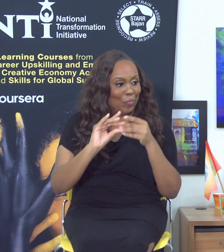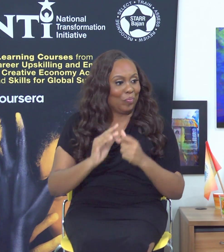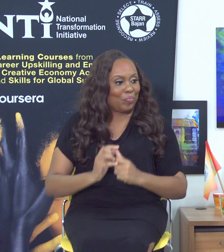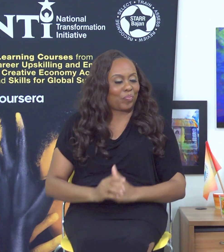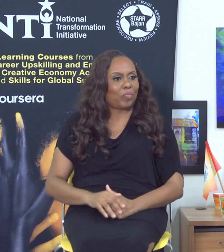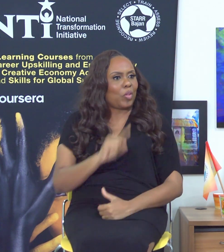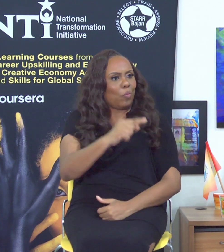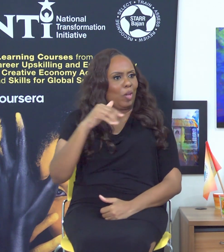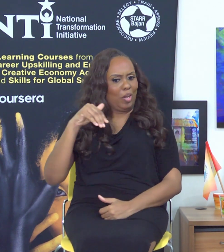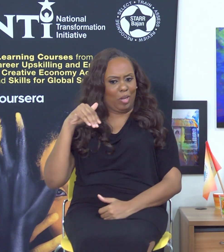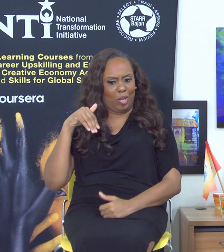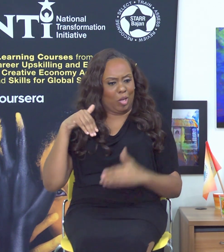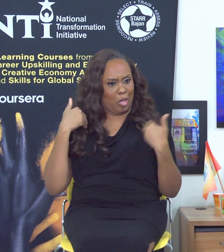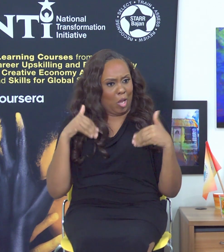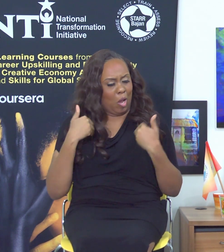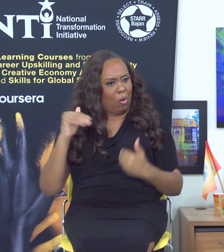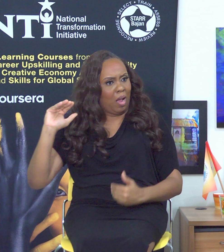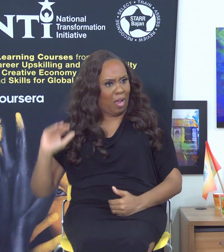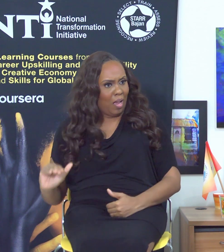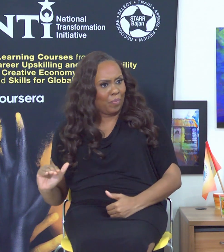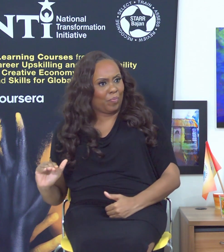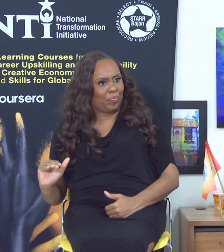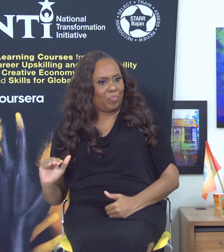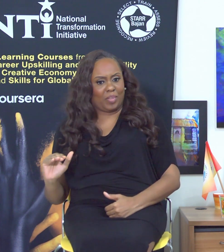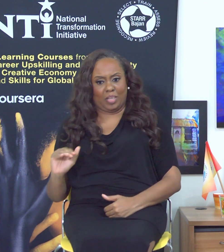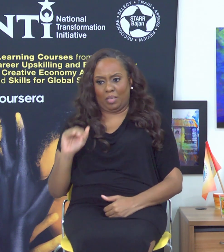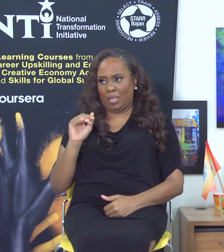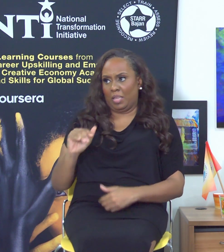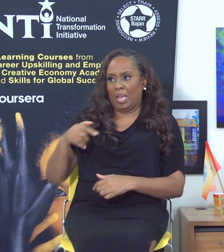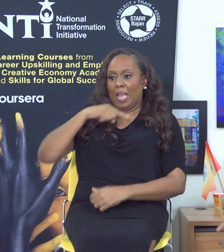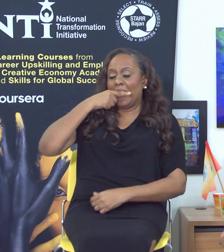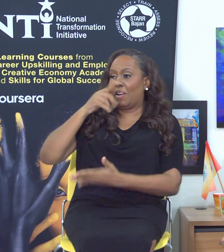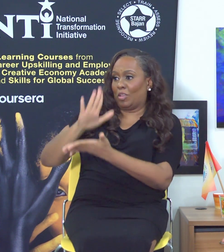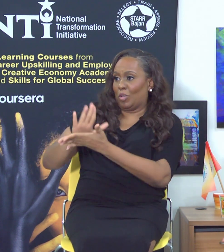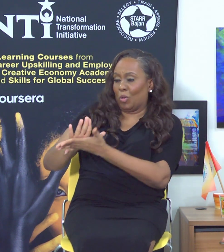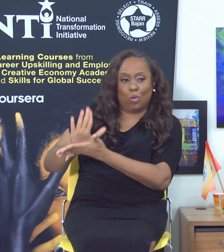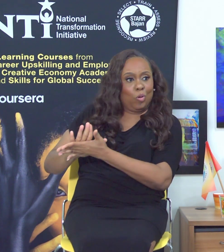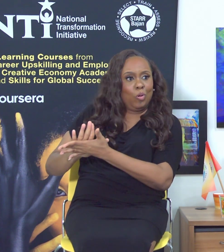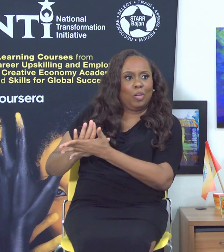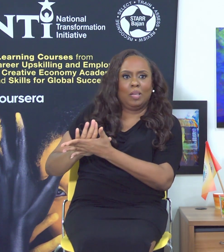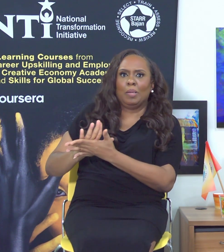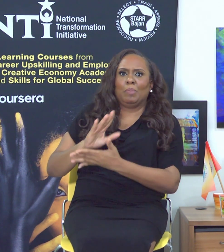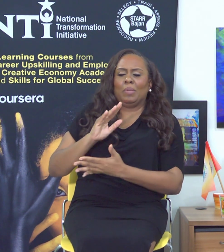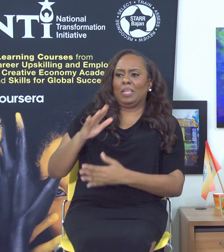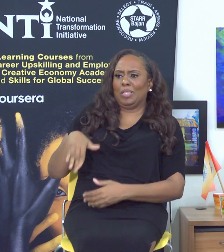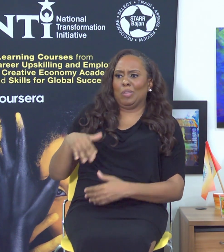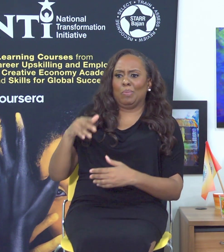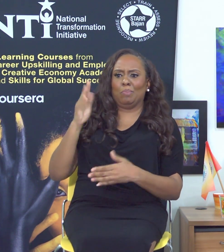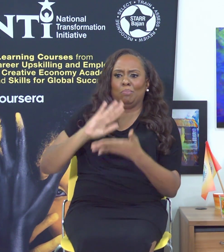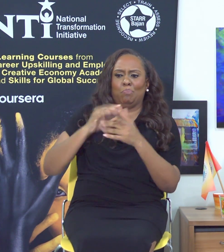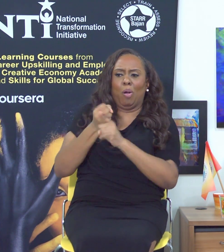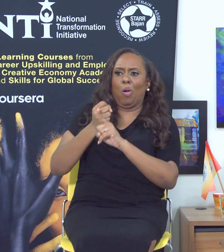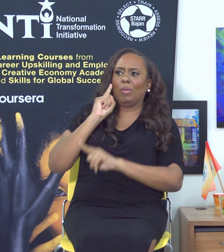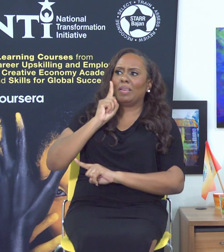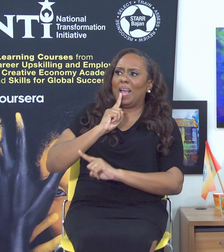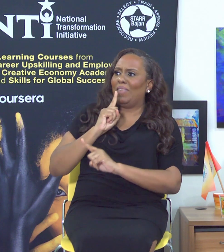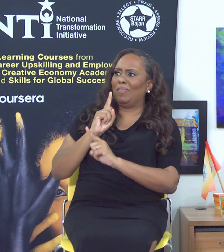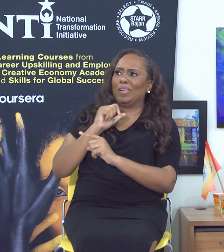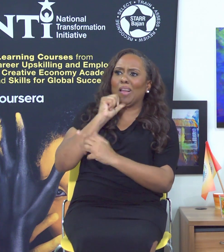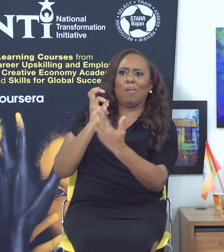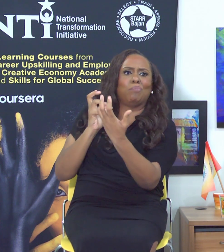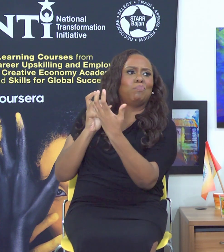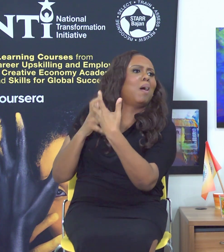were so young, and you were leaving a school that no longer fit you, moving to a school